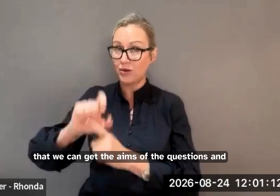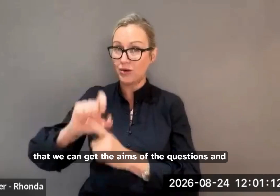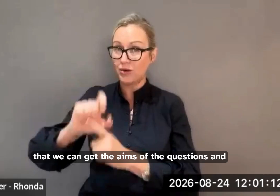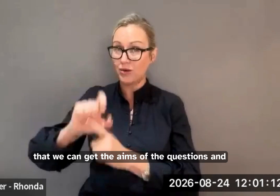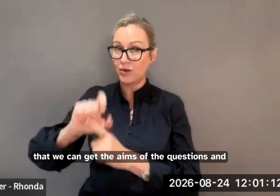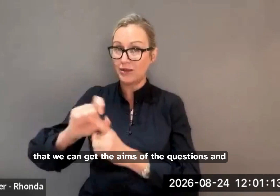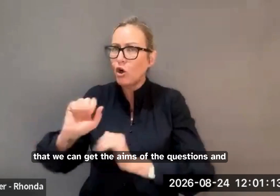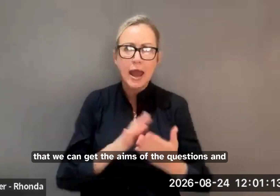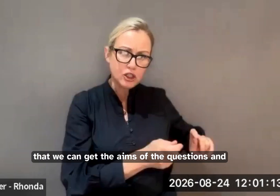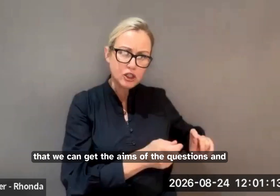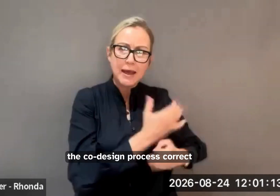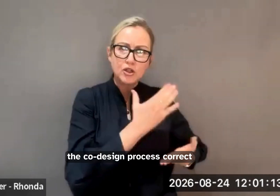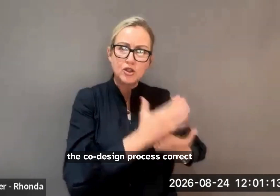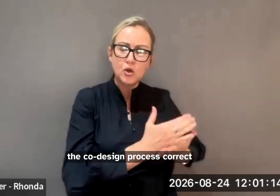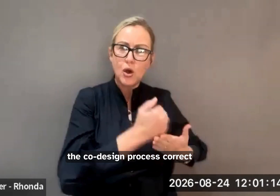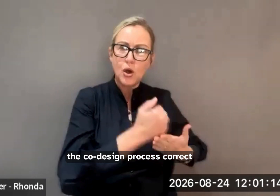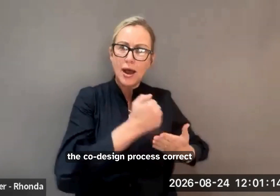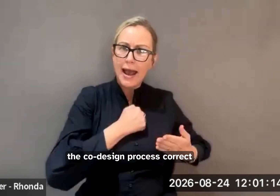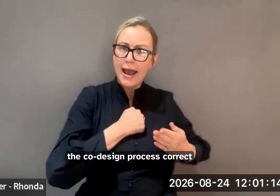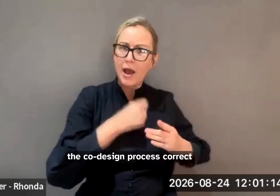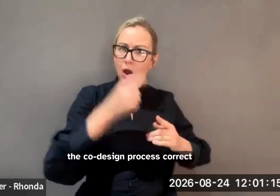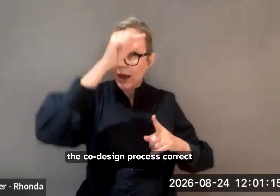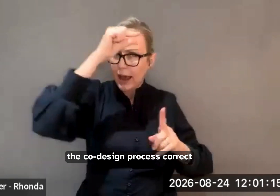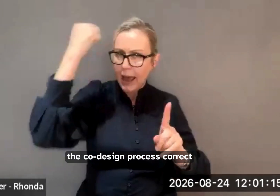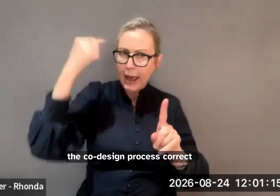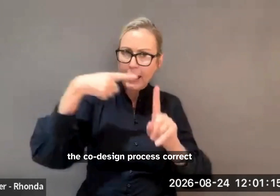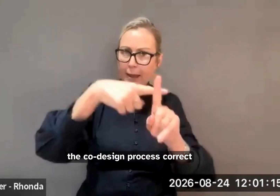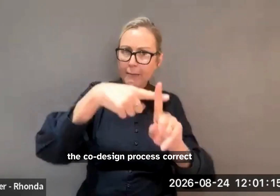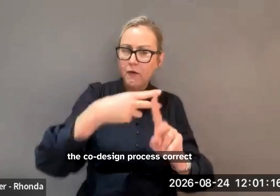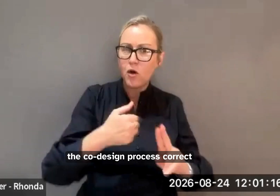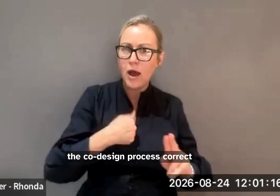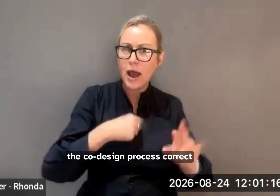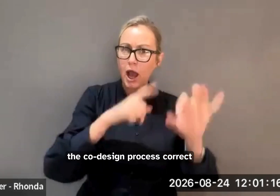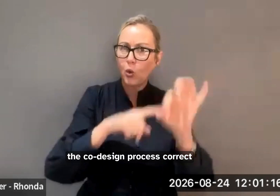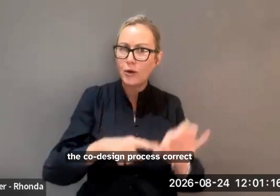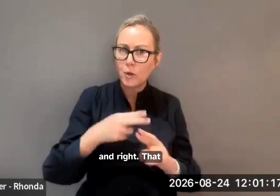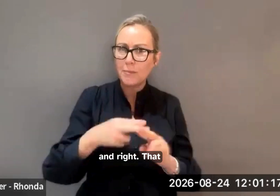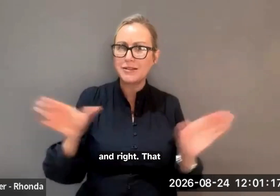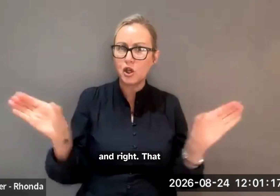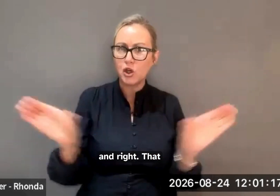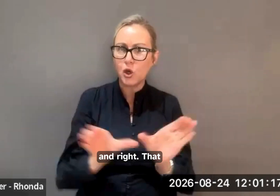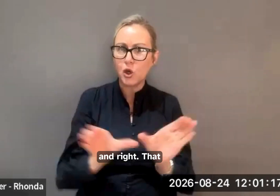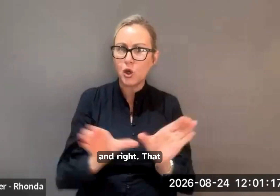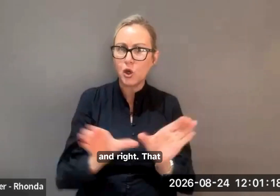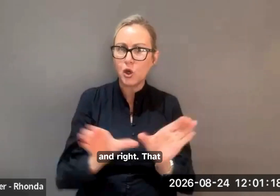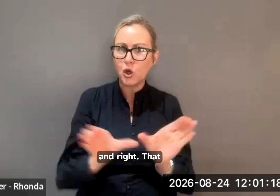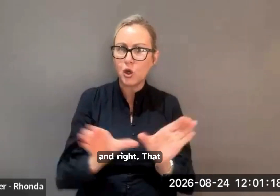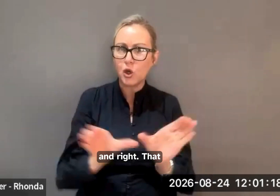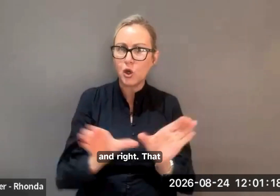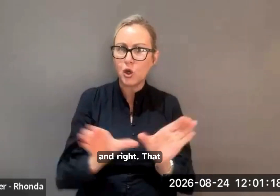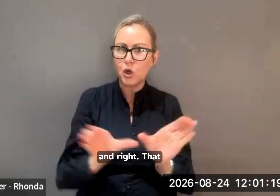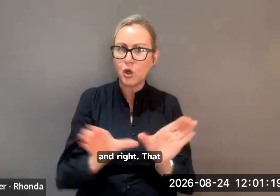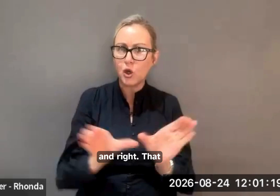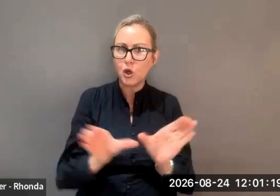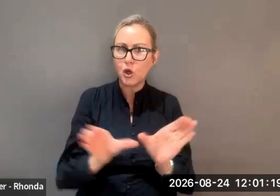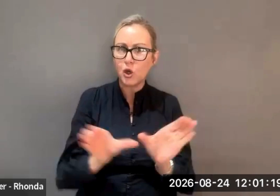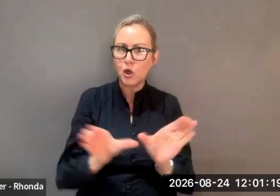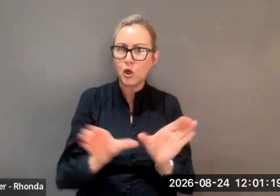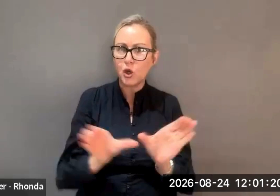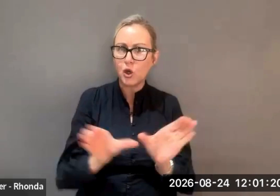the questions and the co-design process correct and right.